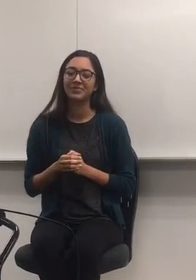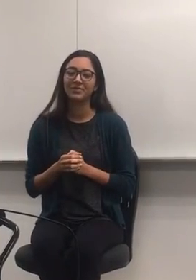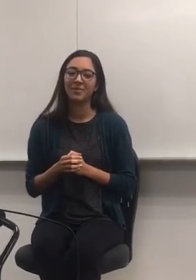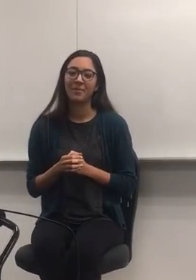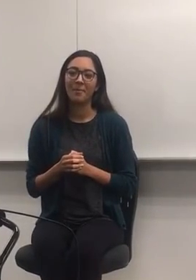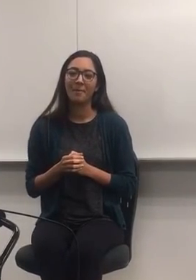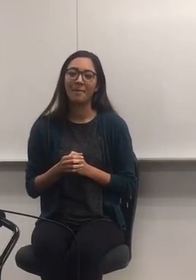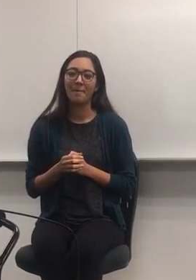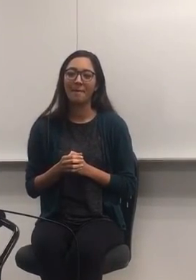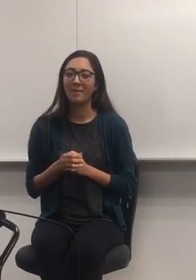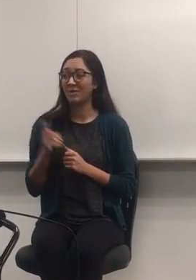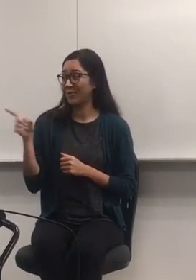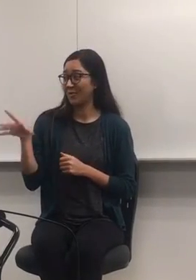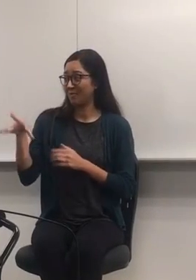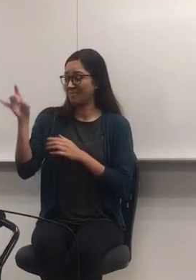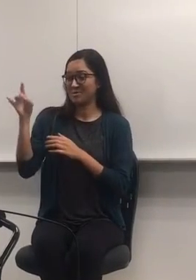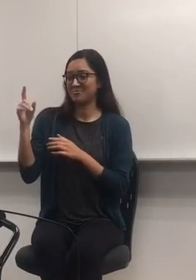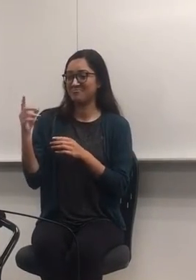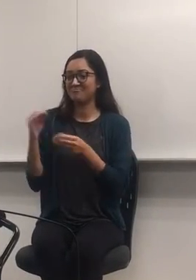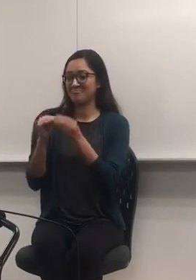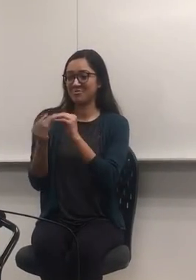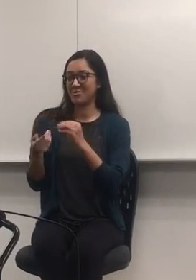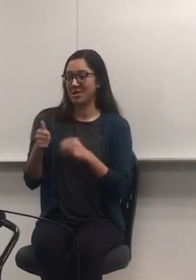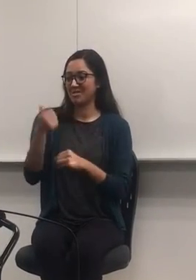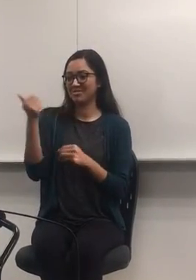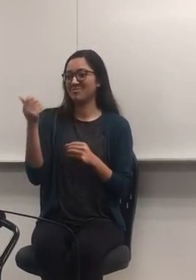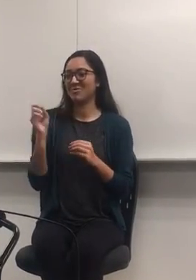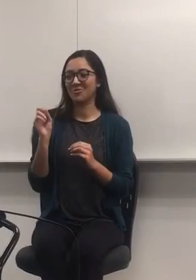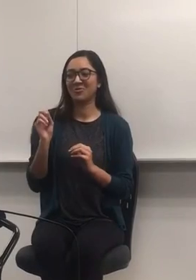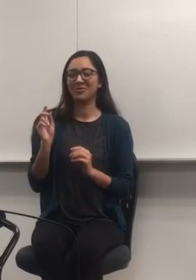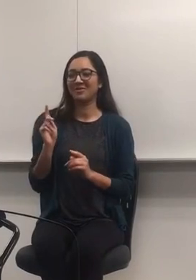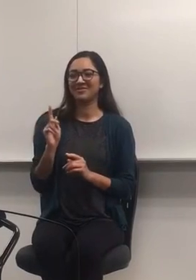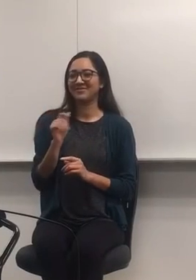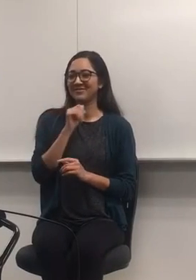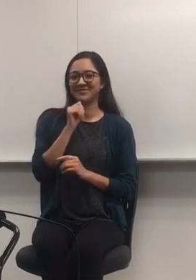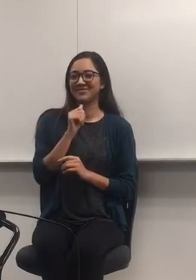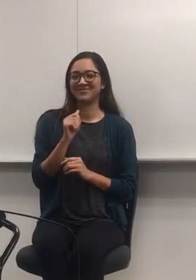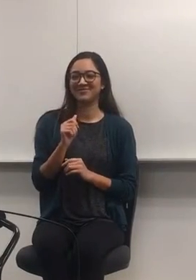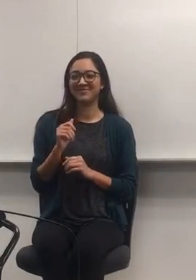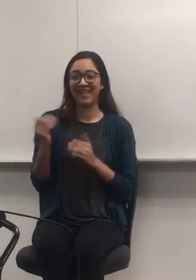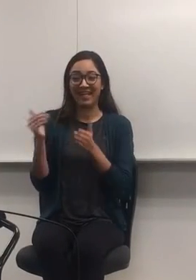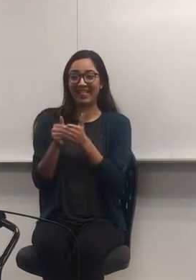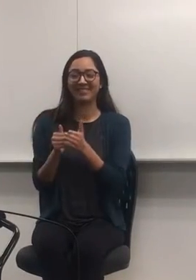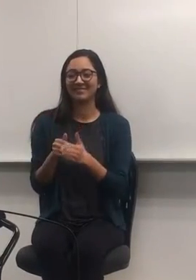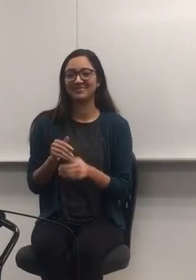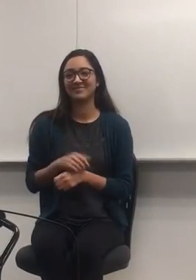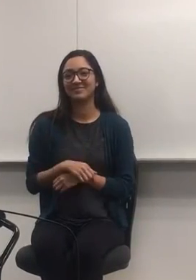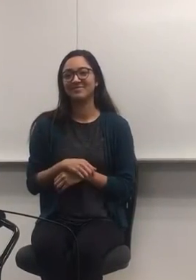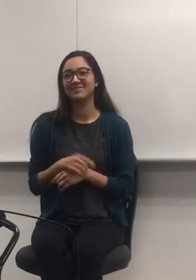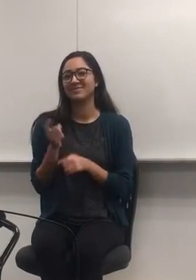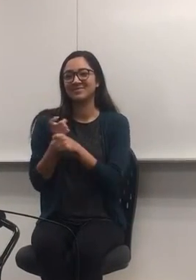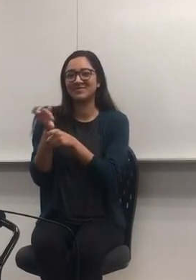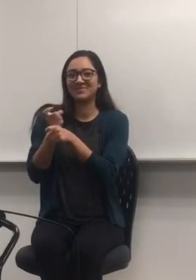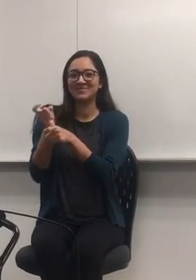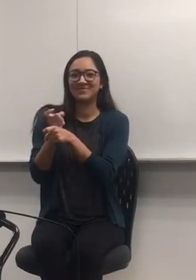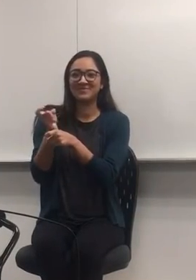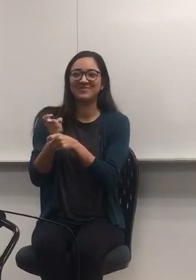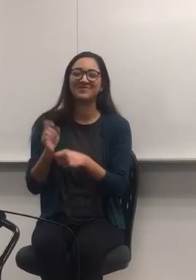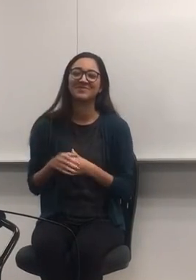You just pick the number? Yeah. Oh, okay. Don't do that again. Just kidding. All right. Plug